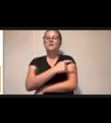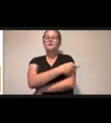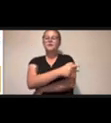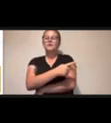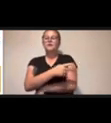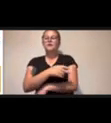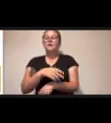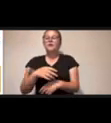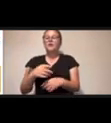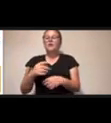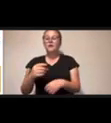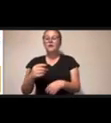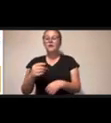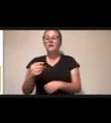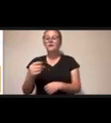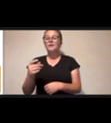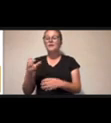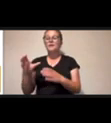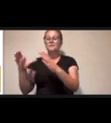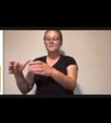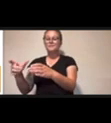diagnosis,